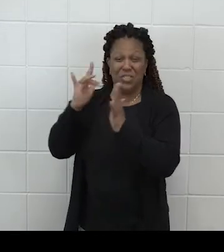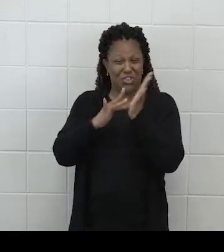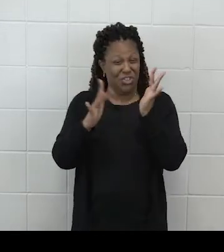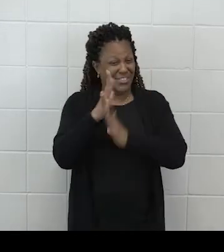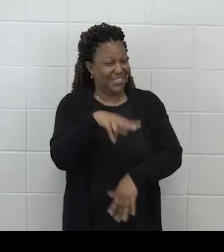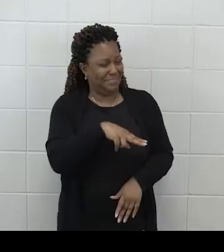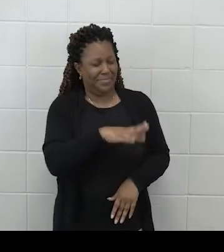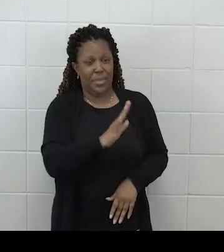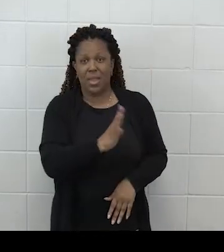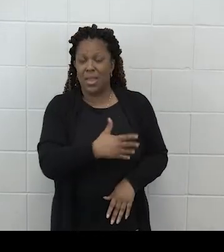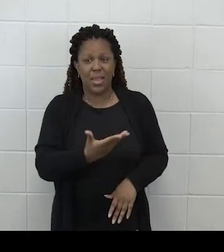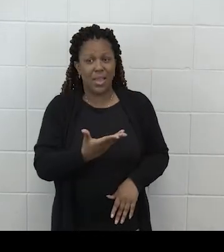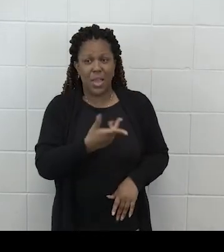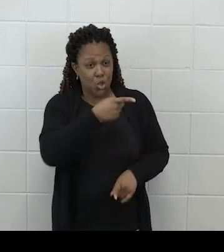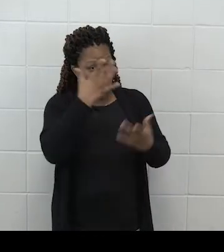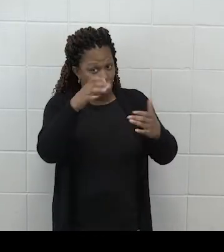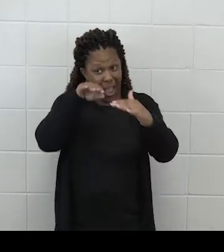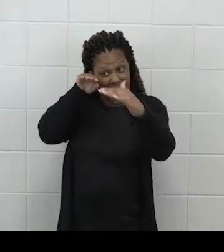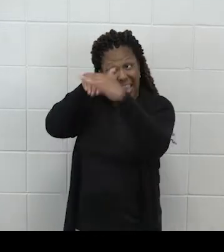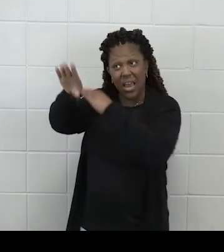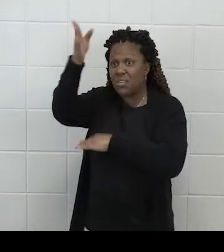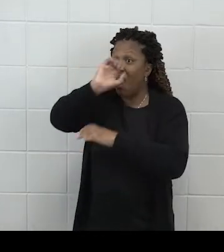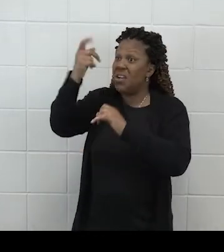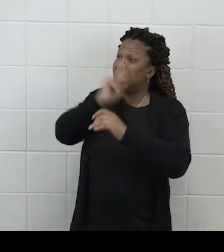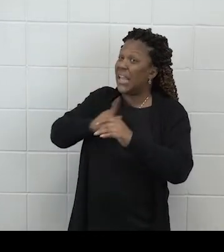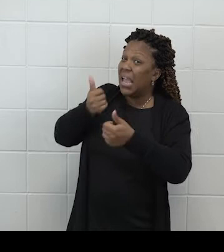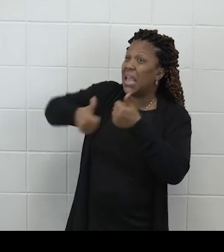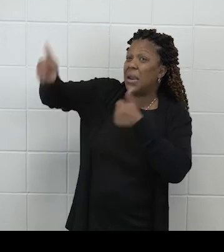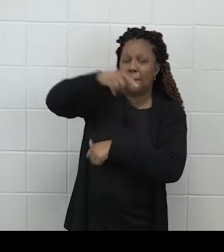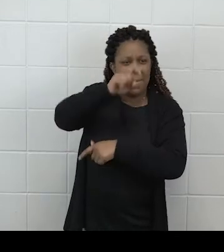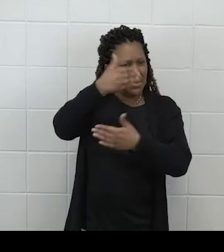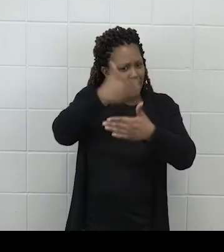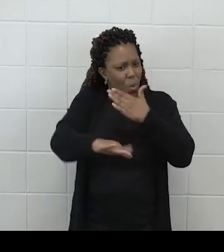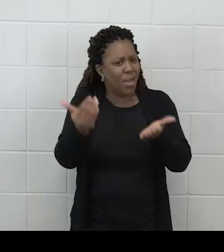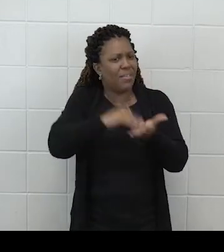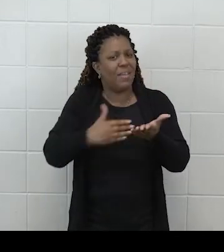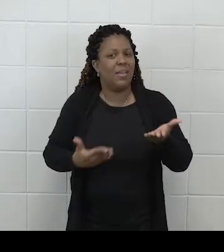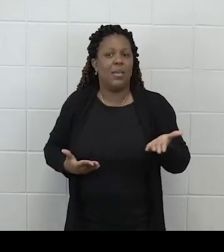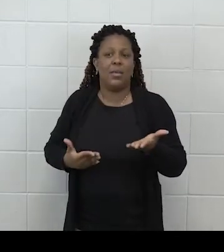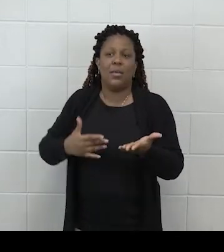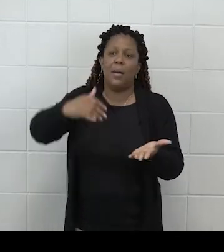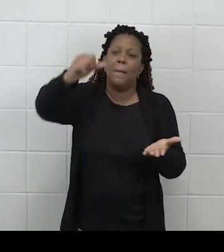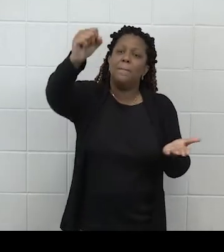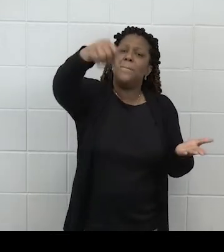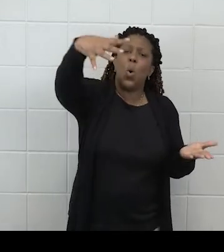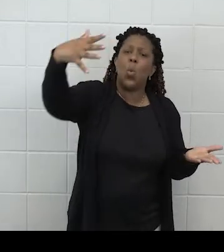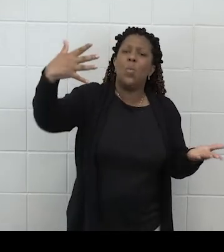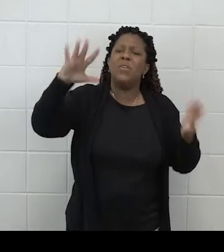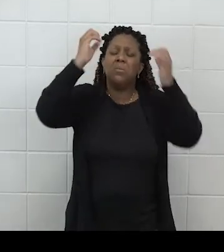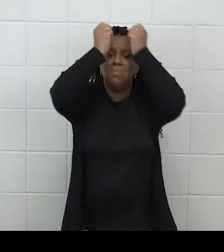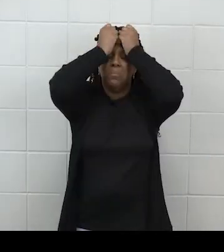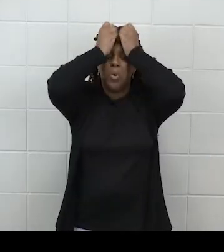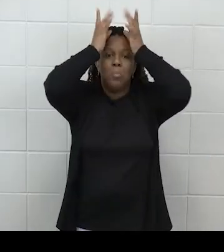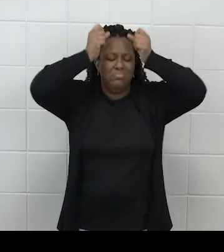see the kingdom of God unless they are born again." Boom. Nicodemus' mind was totally